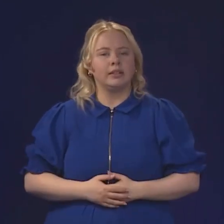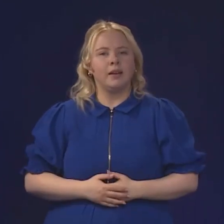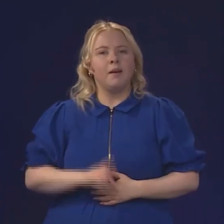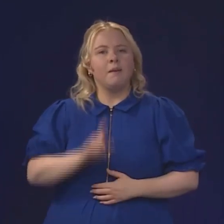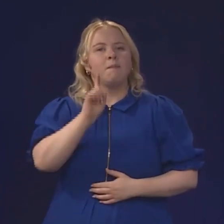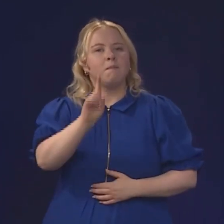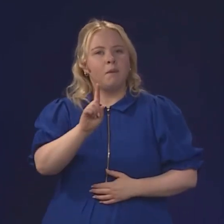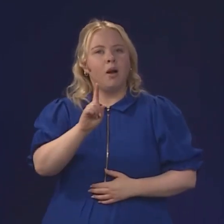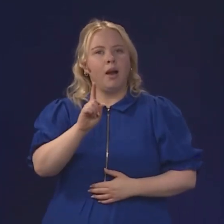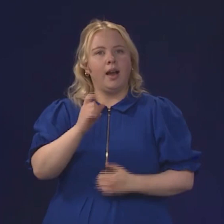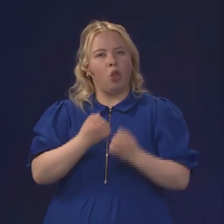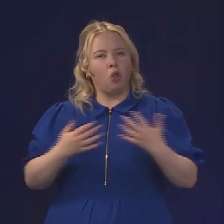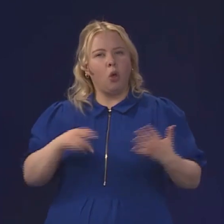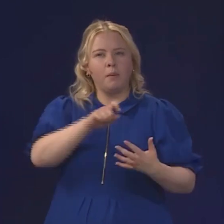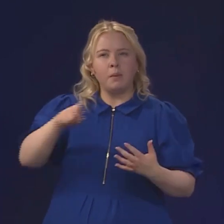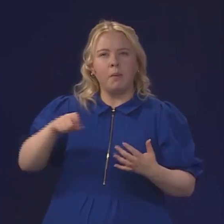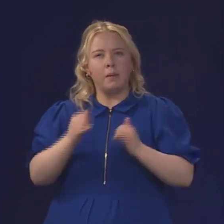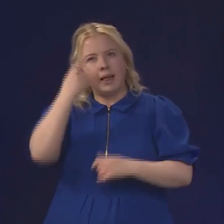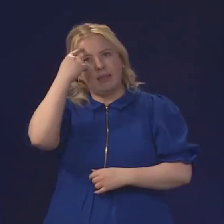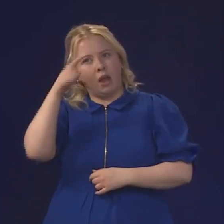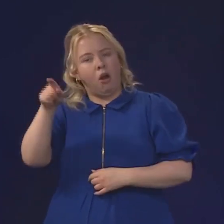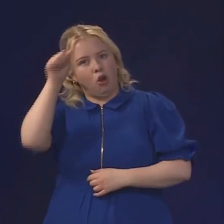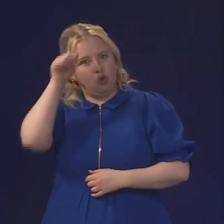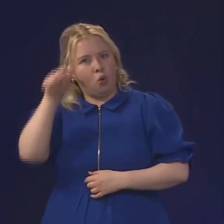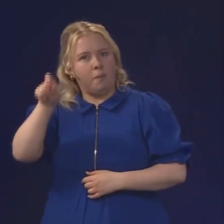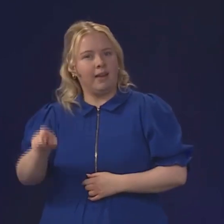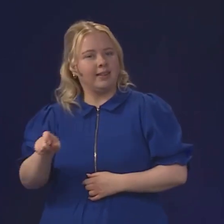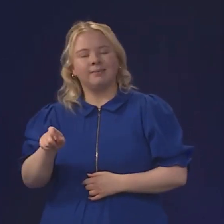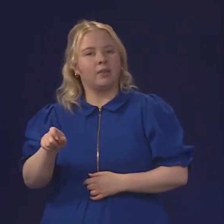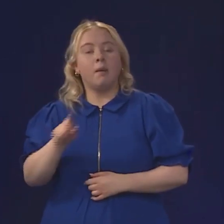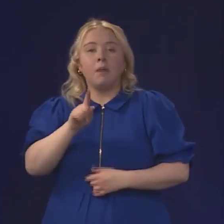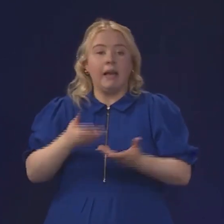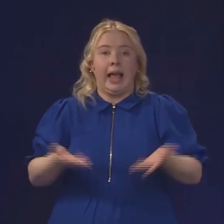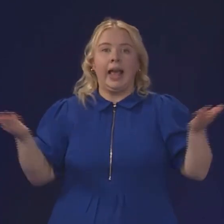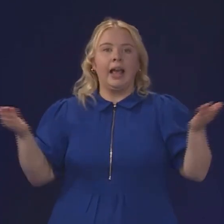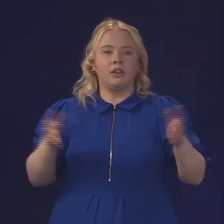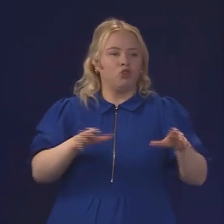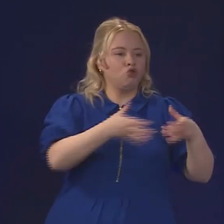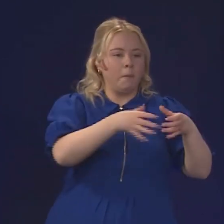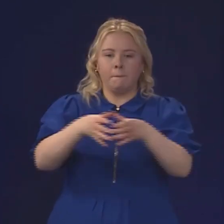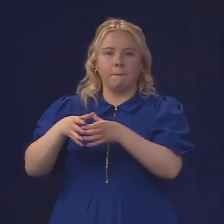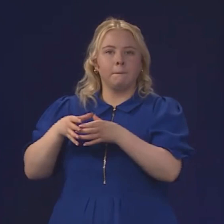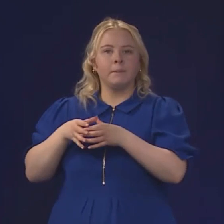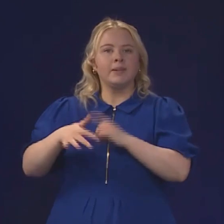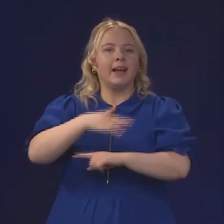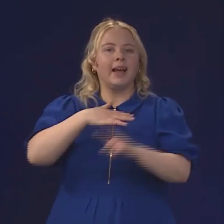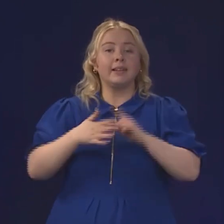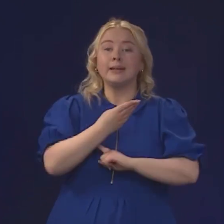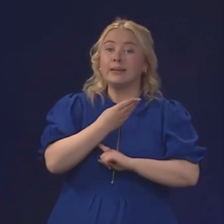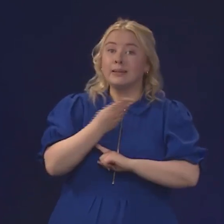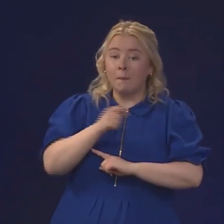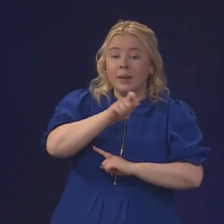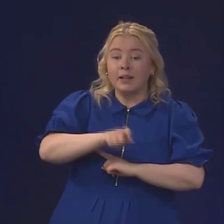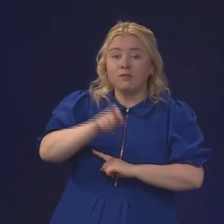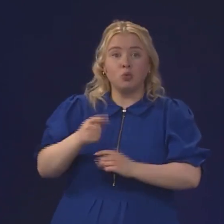many people might think in that particular case. But in any group in society, there will be individuals who do wrong, who